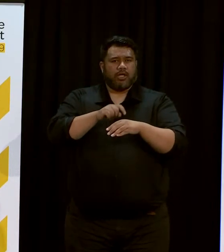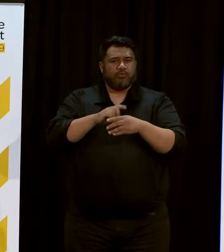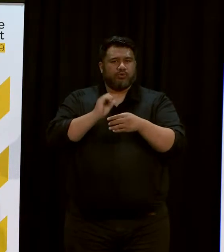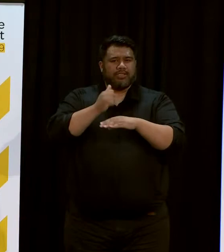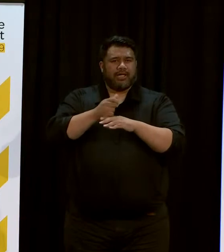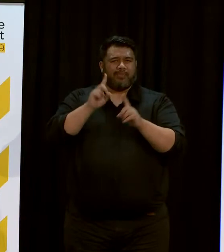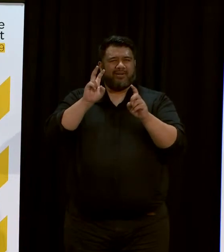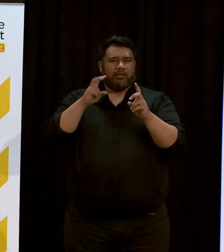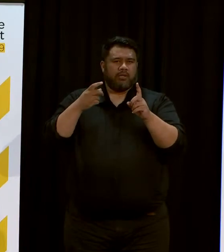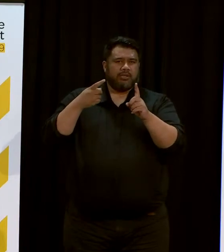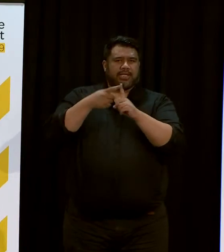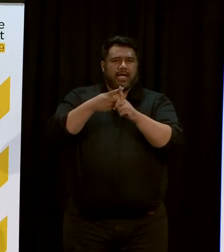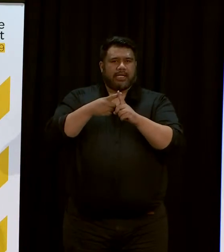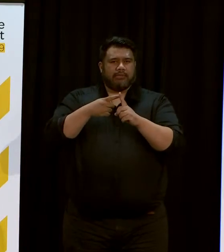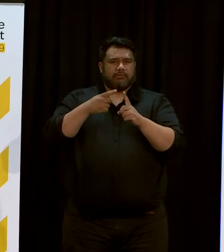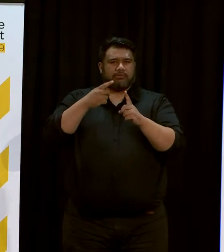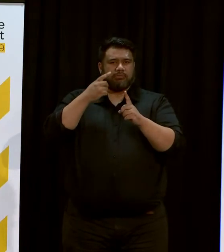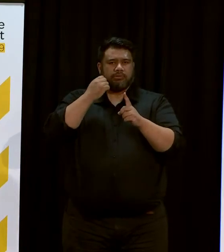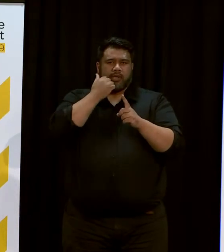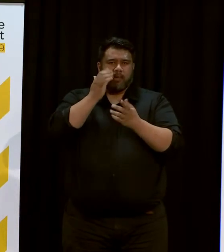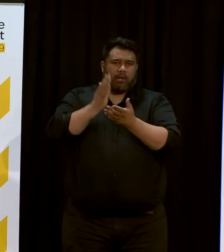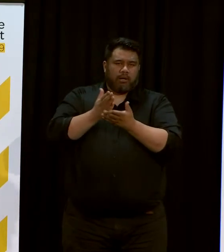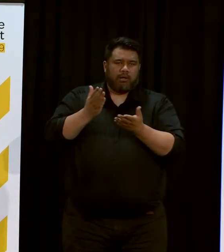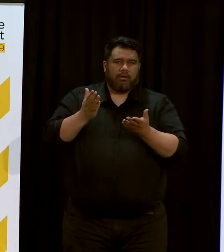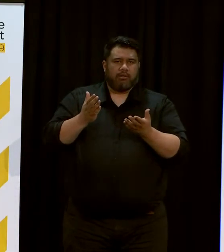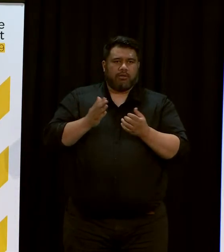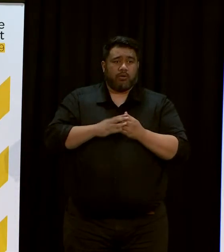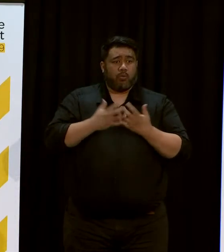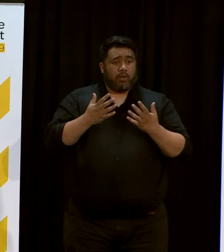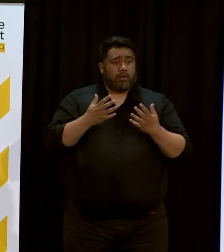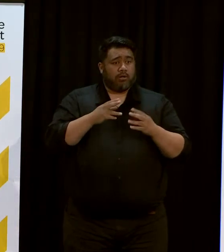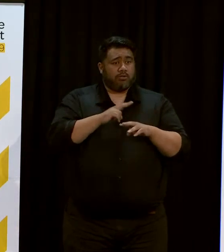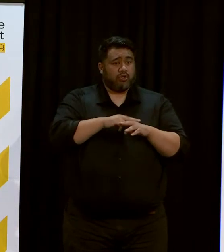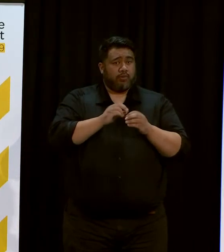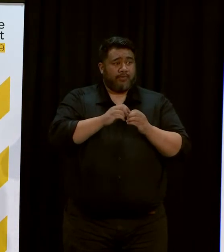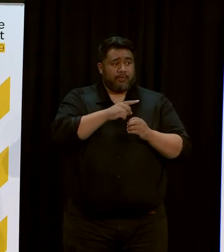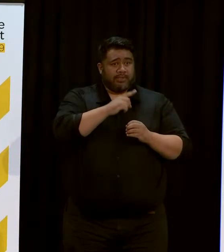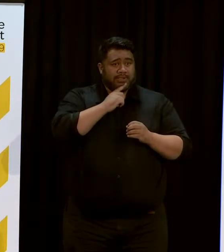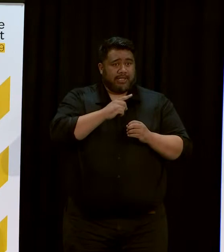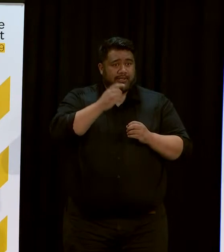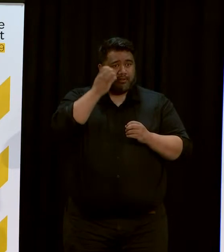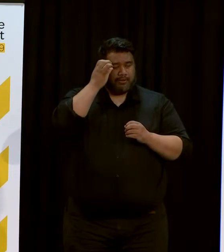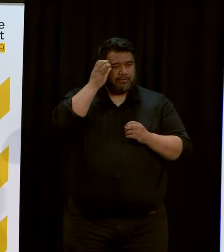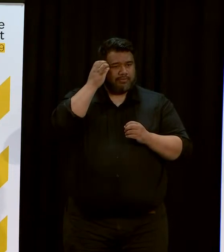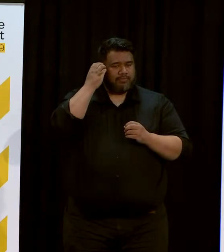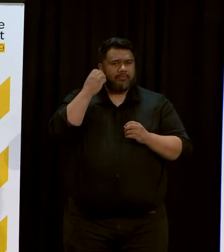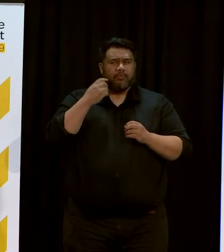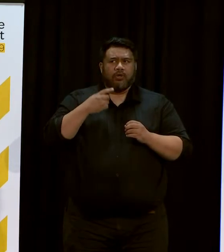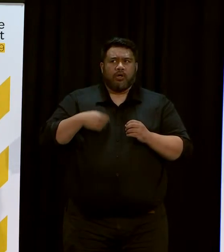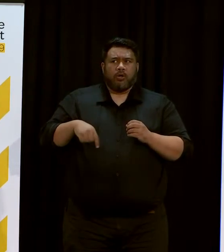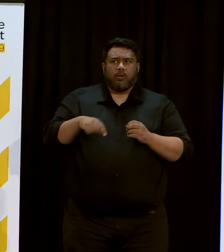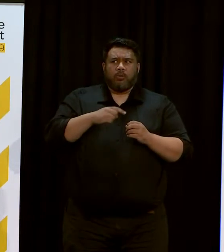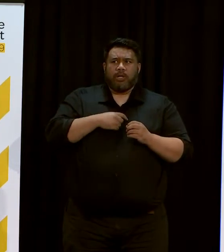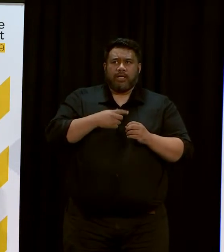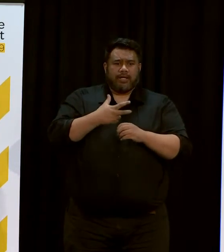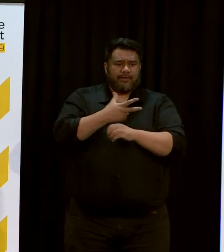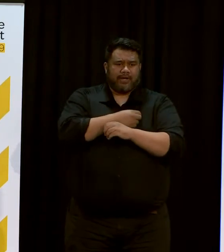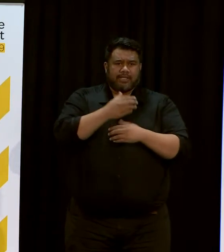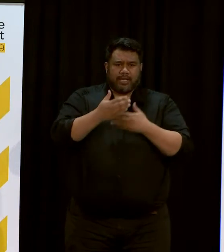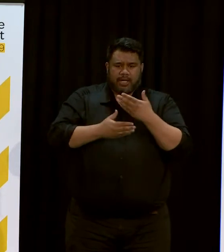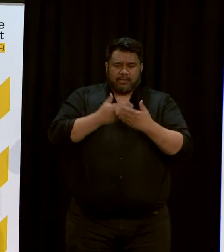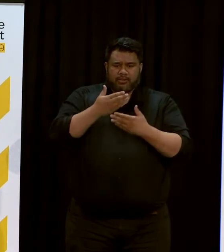heard Dr. Bloomfield say, whilst, everyone will call it that, I would be loath to ever see that we have a point where we keep vaccinating and then